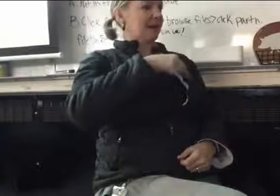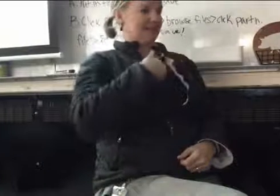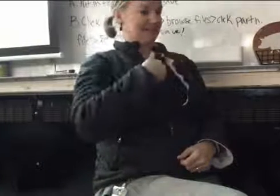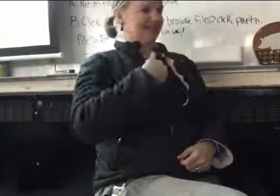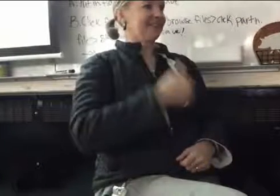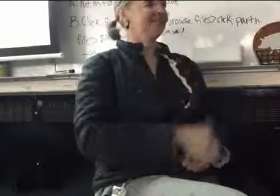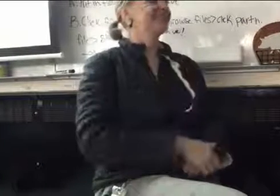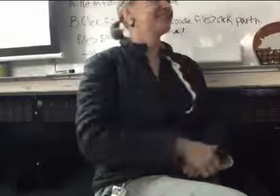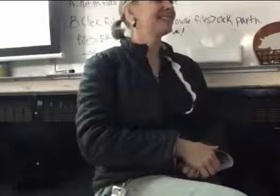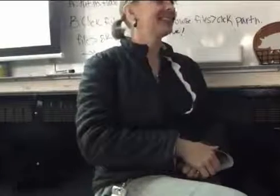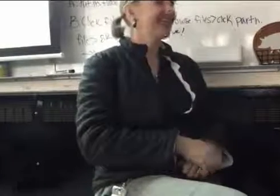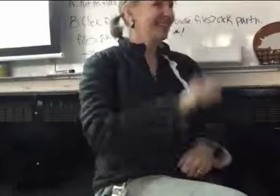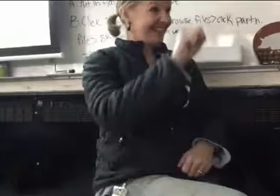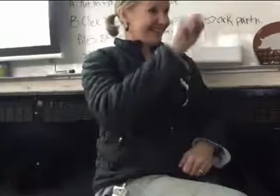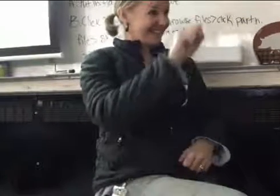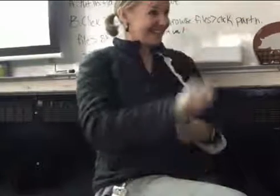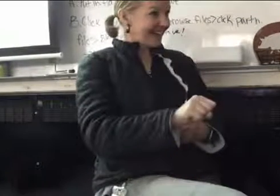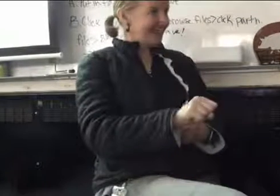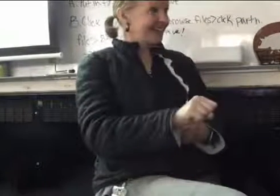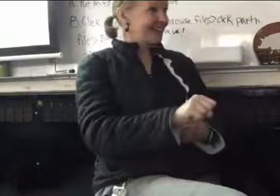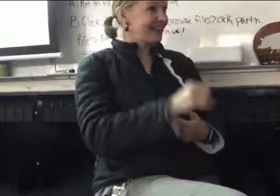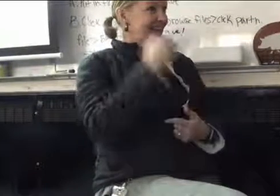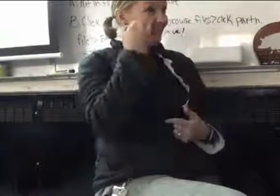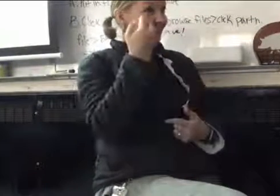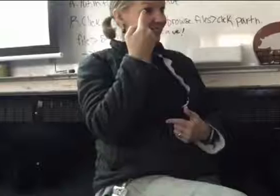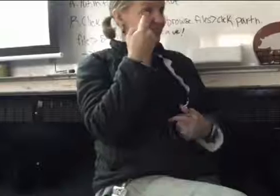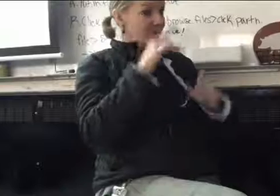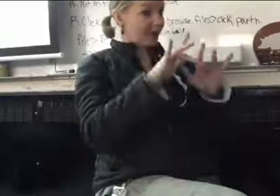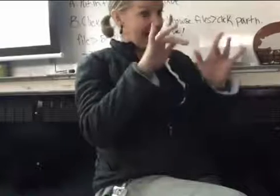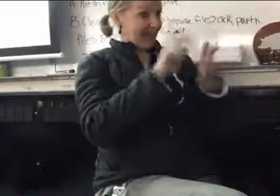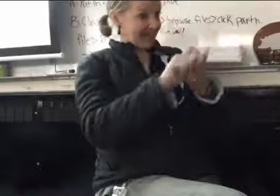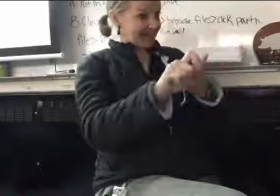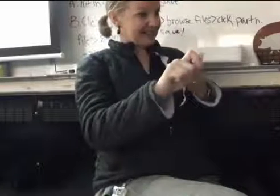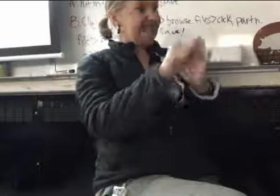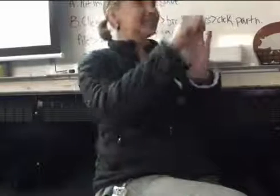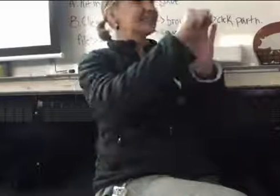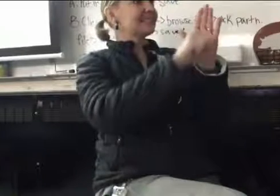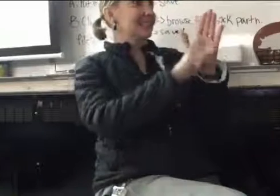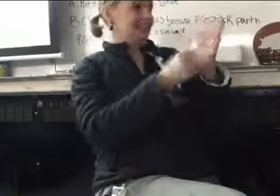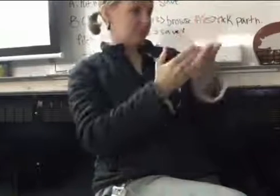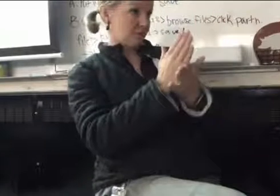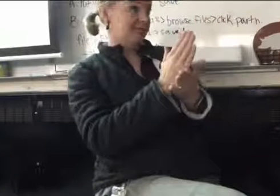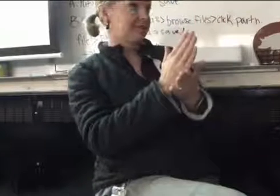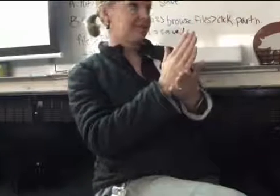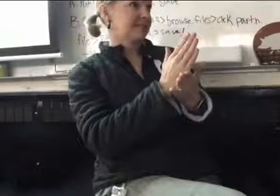Now, in the South, if you will highlight states' rights,